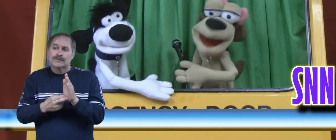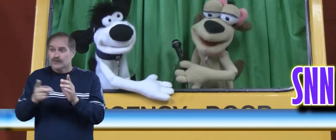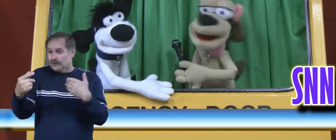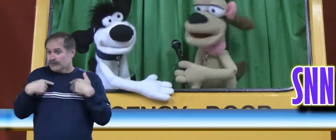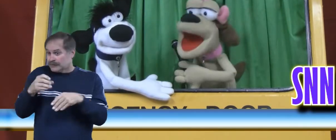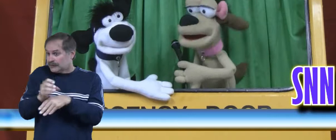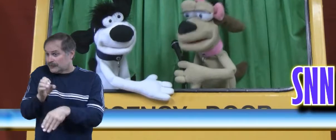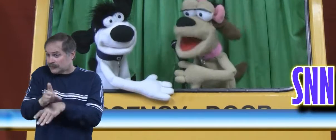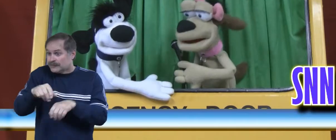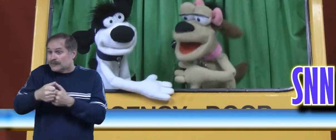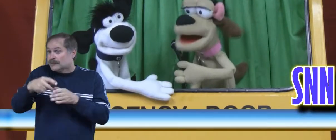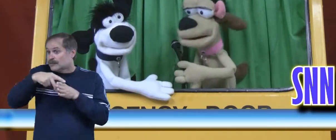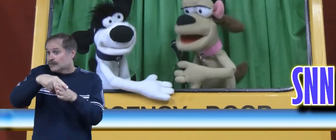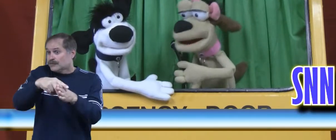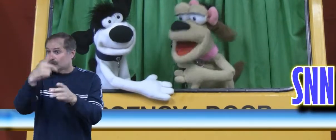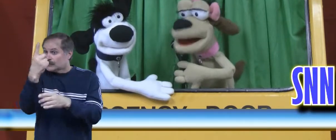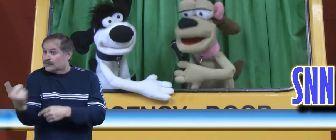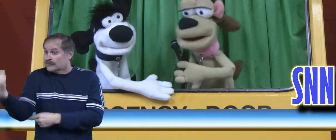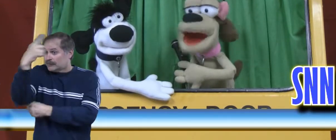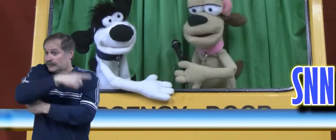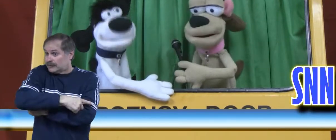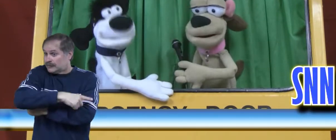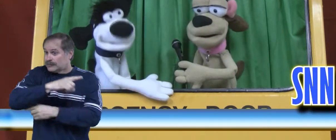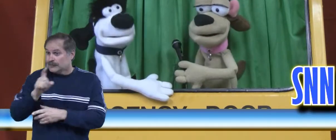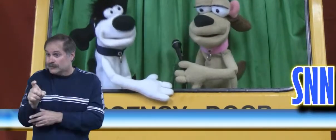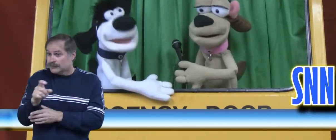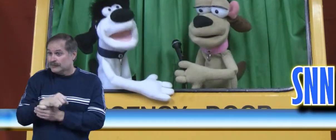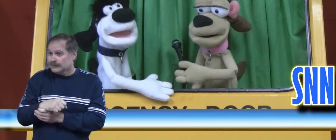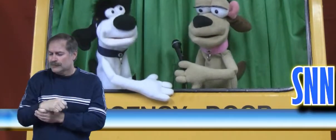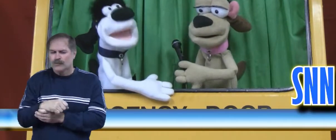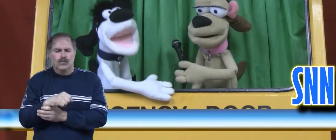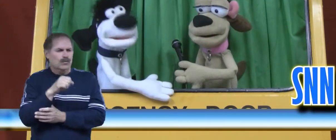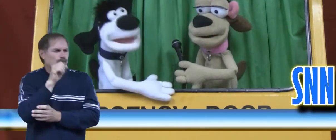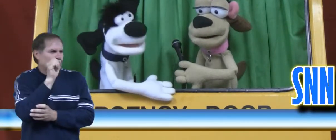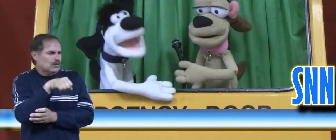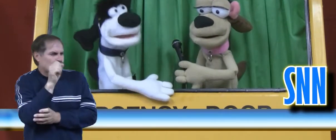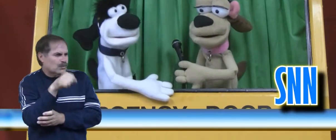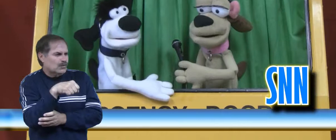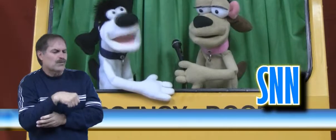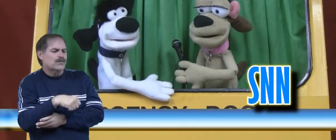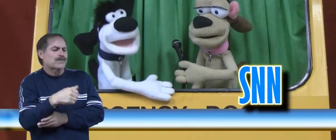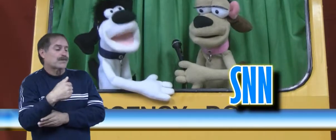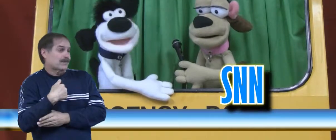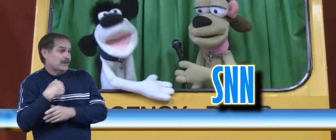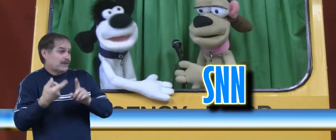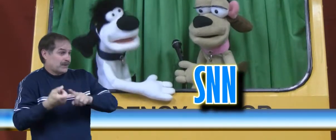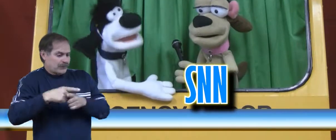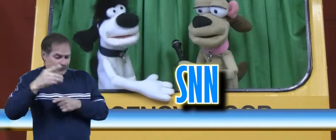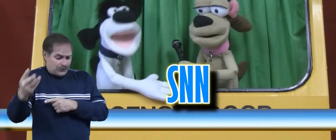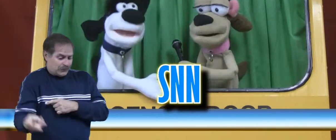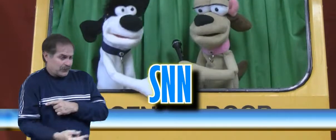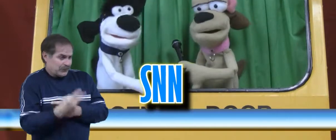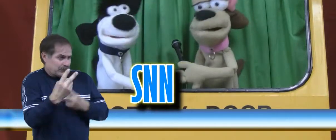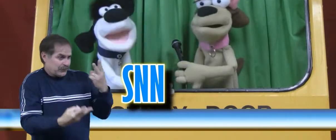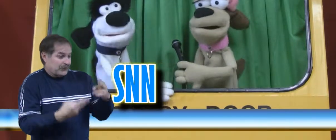rules. Do you have some advice for riding the bus on the first day of school? Why, yes, Miss Sadie. As a matter of fact, I